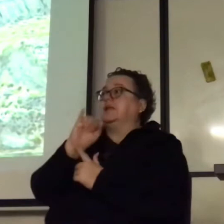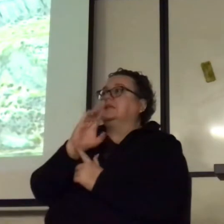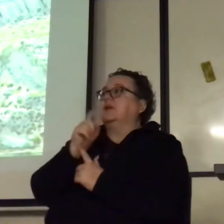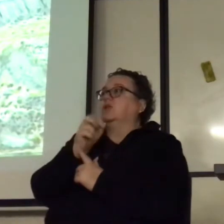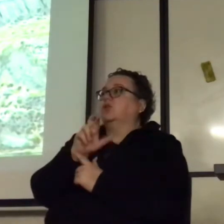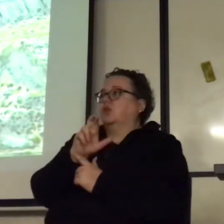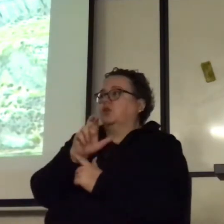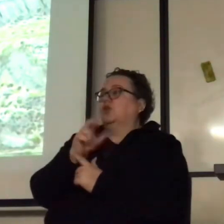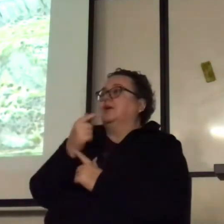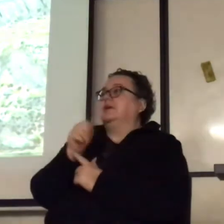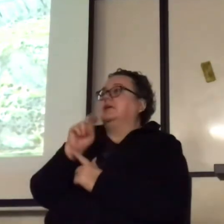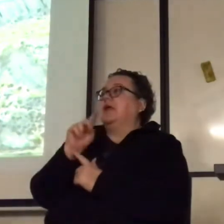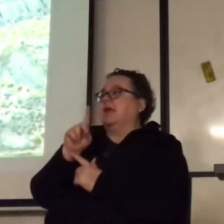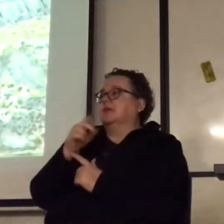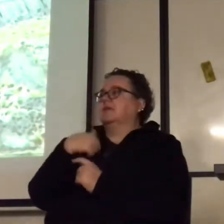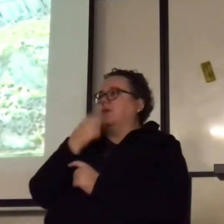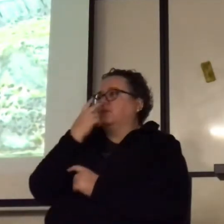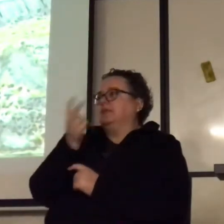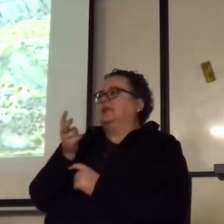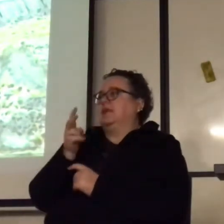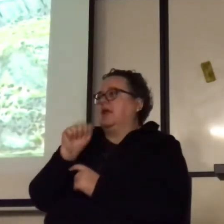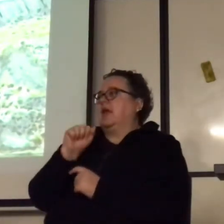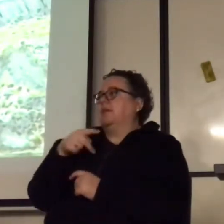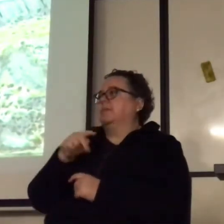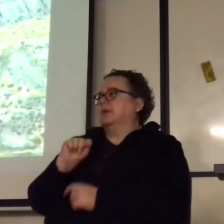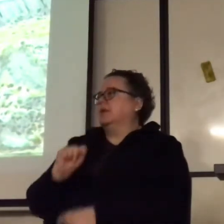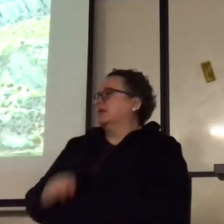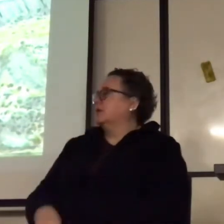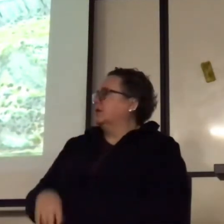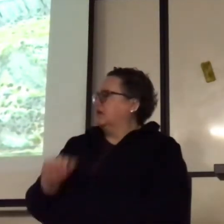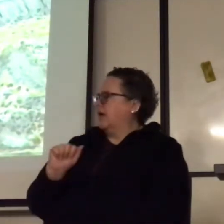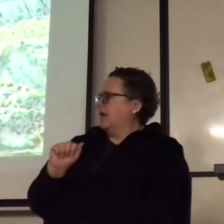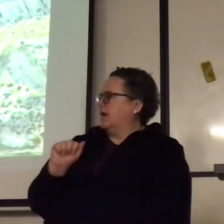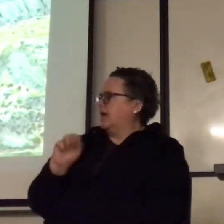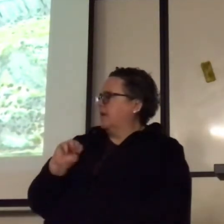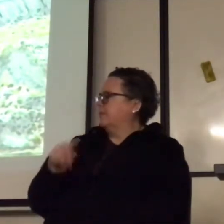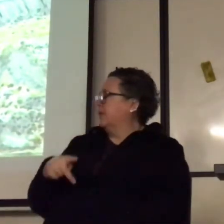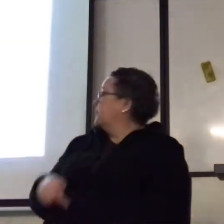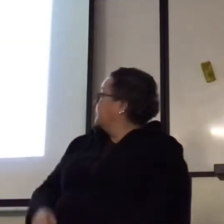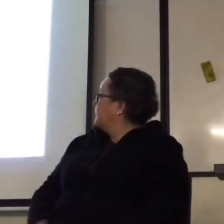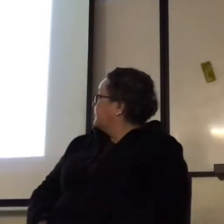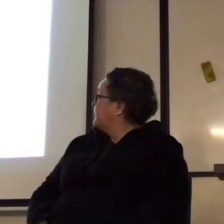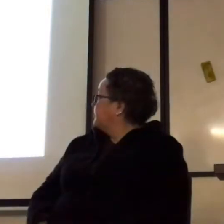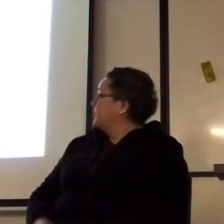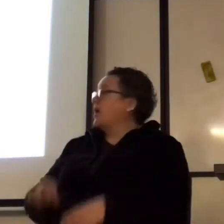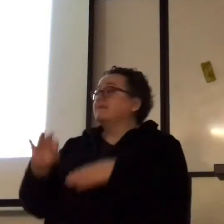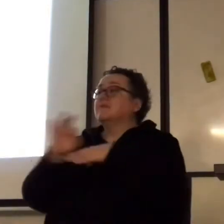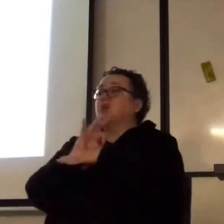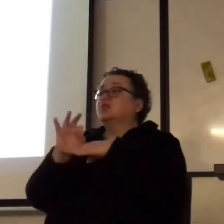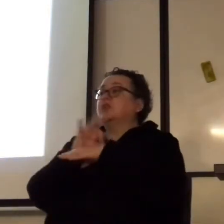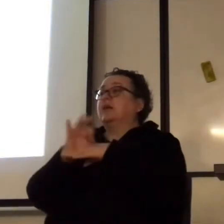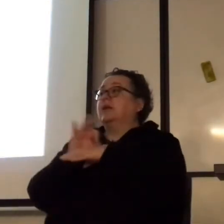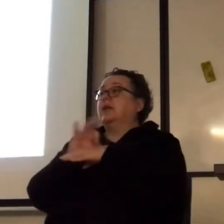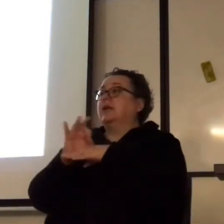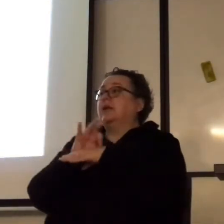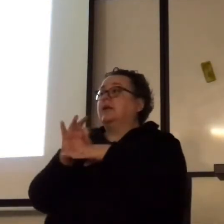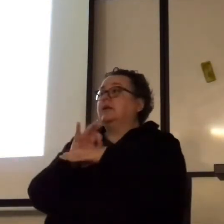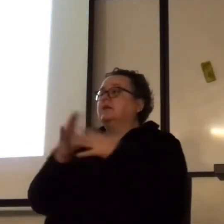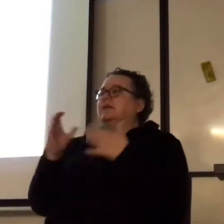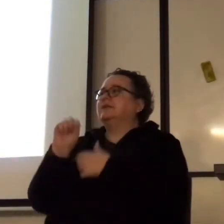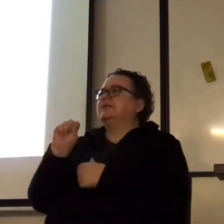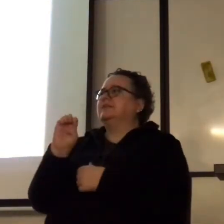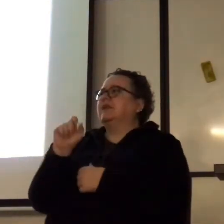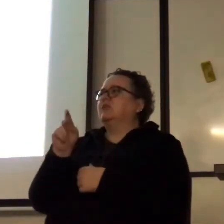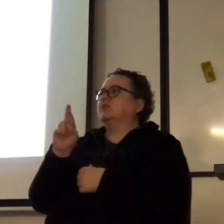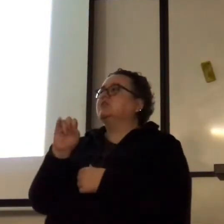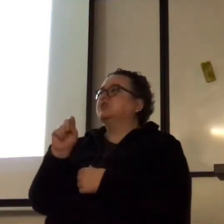gland that we see in A and P. Okay, so the functions of these glands is secretion. There are different kinds of